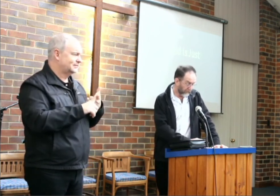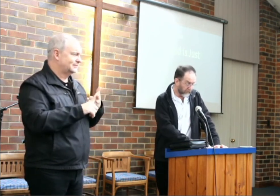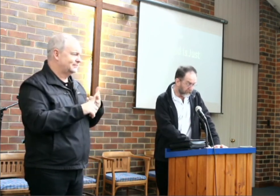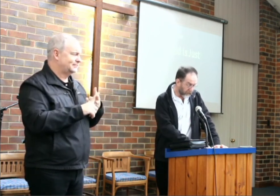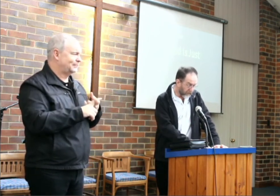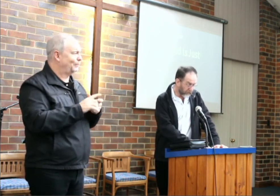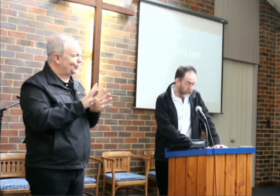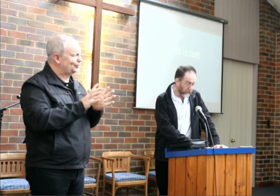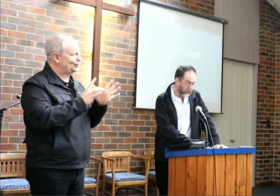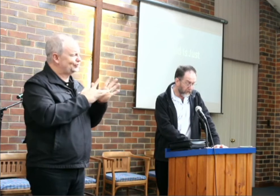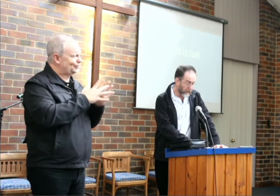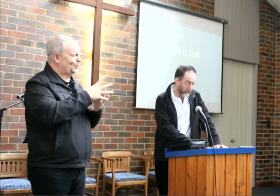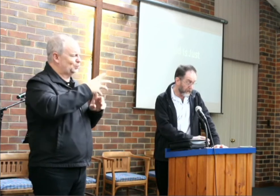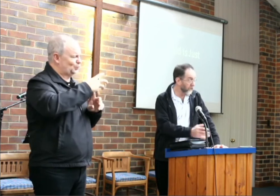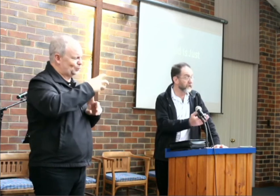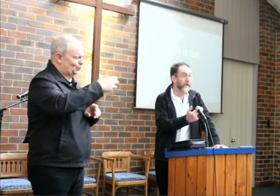Because